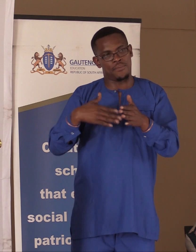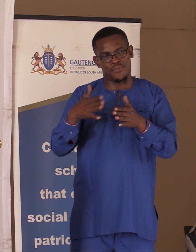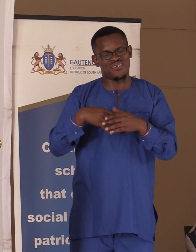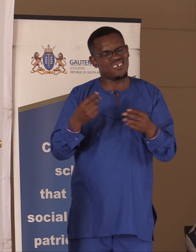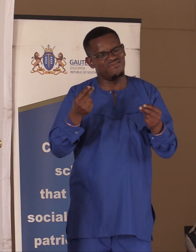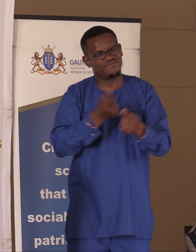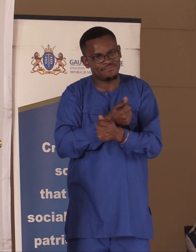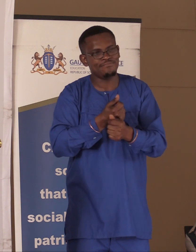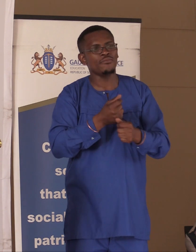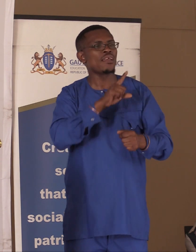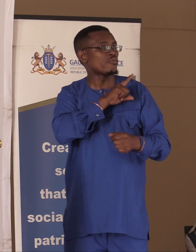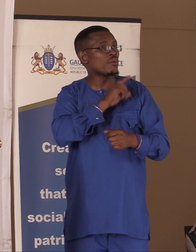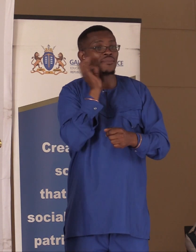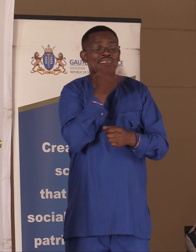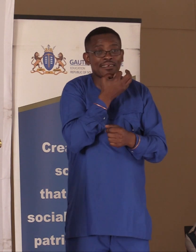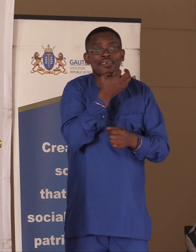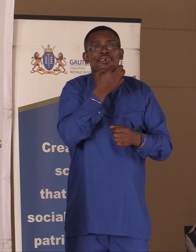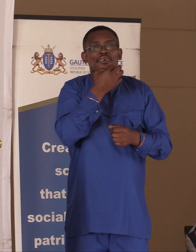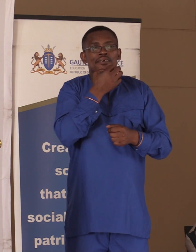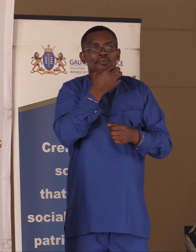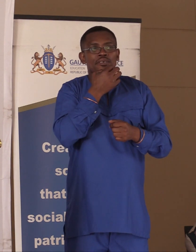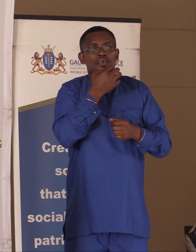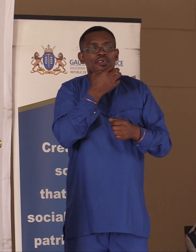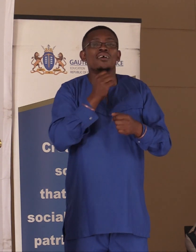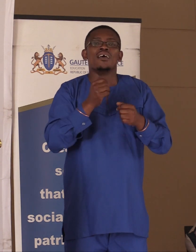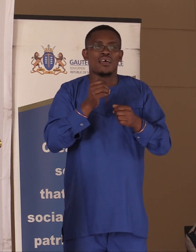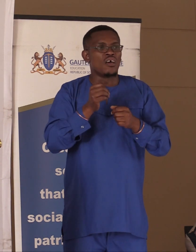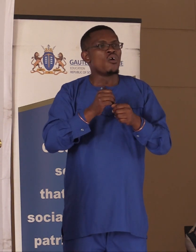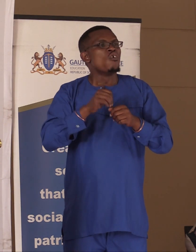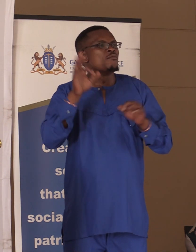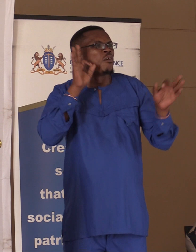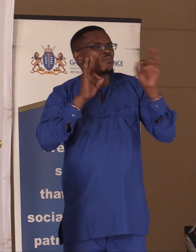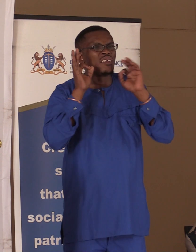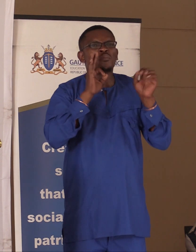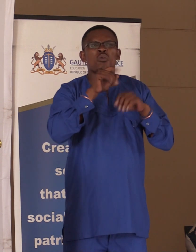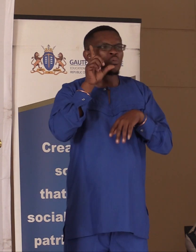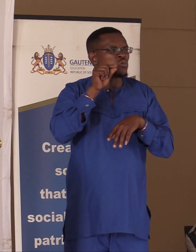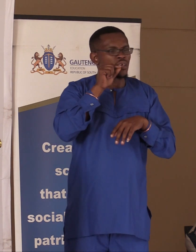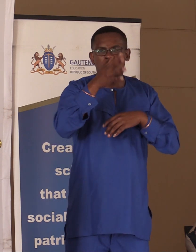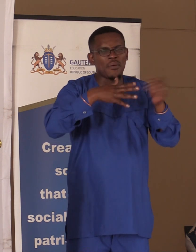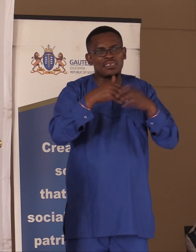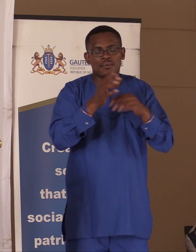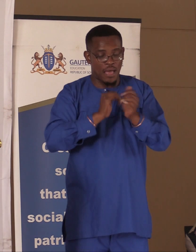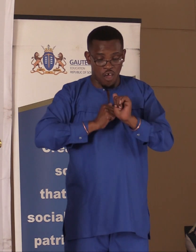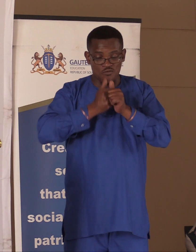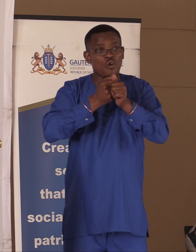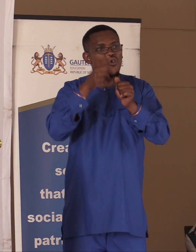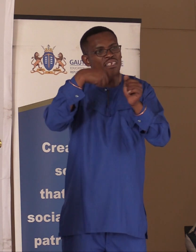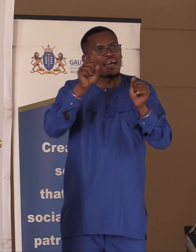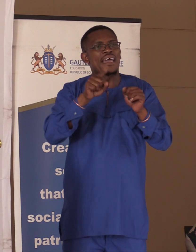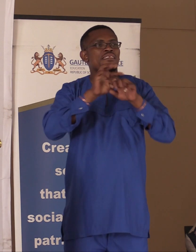be curious. Many adults say, get off social media, whatever. Here's the thing, get there, but follow the right